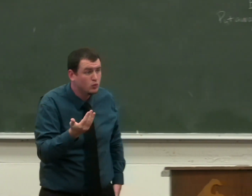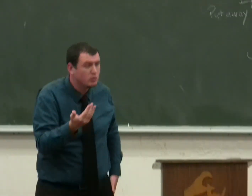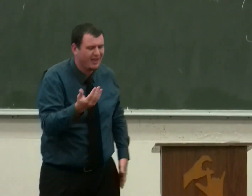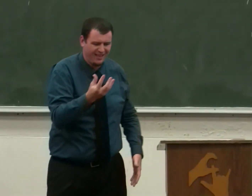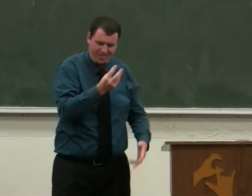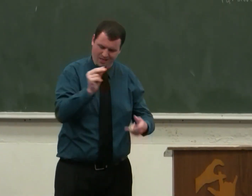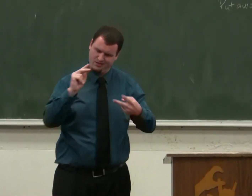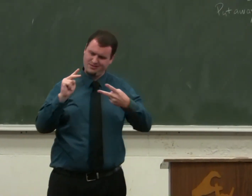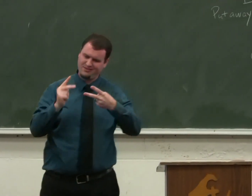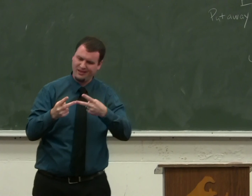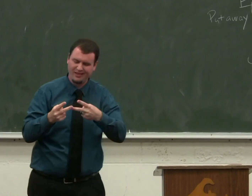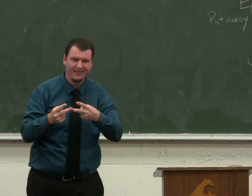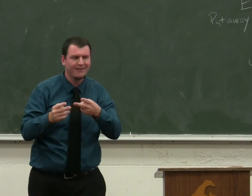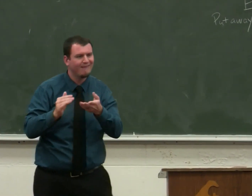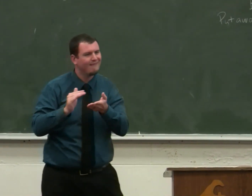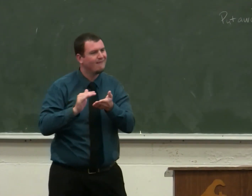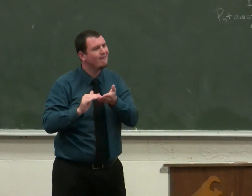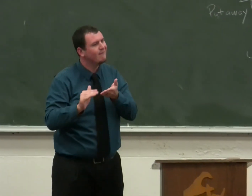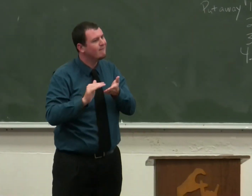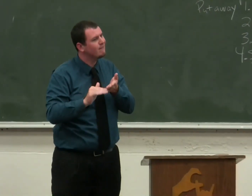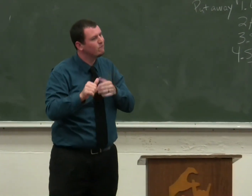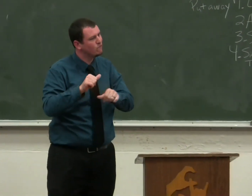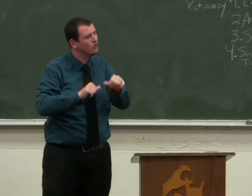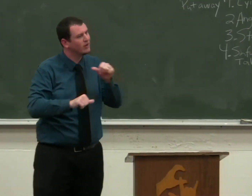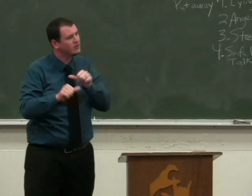Look to Him to help you improve and be better.